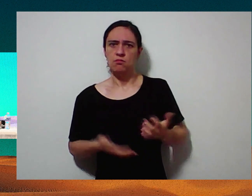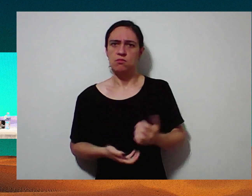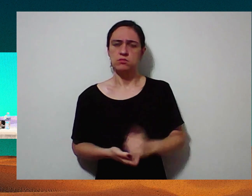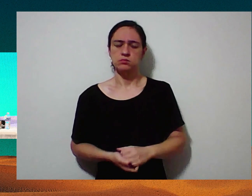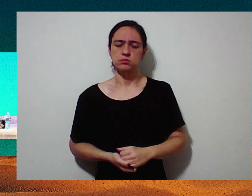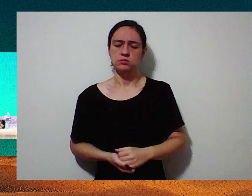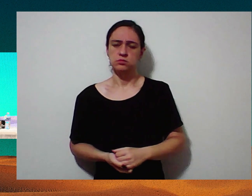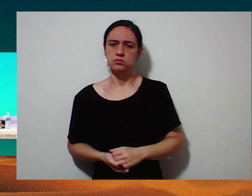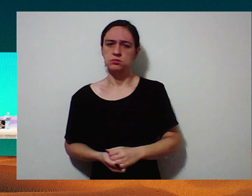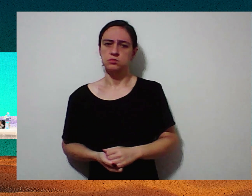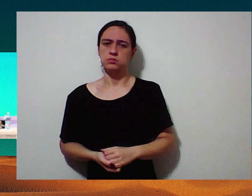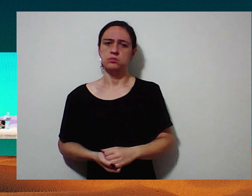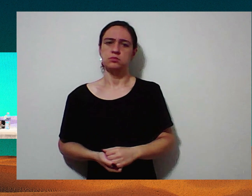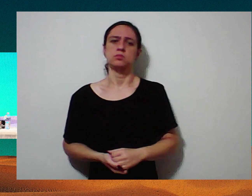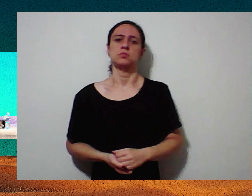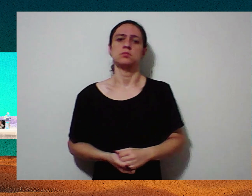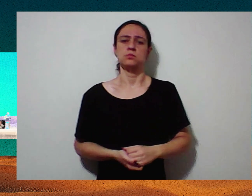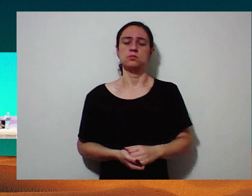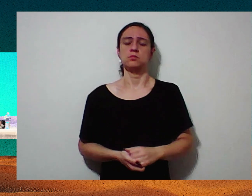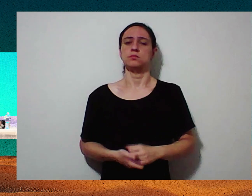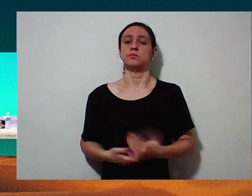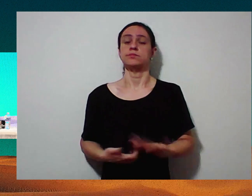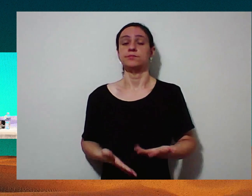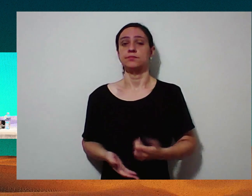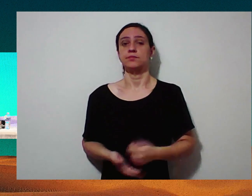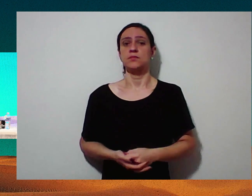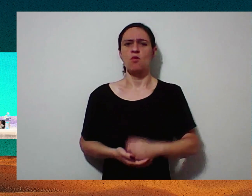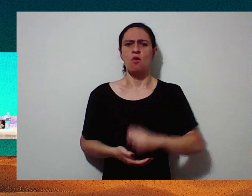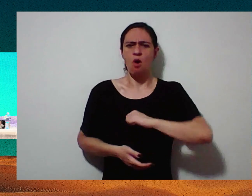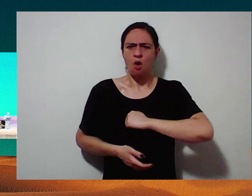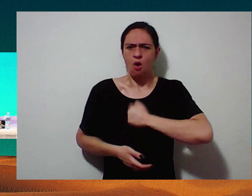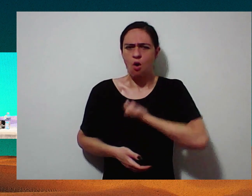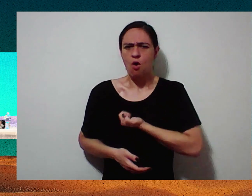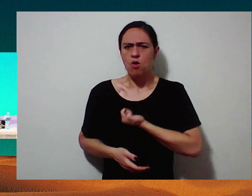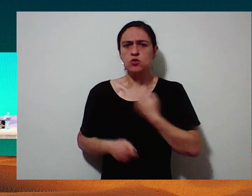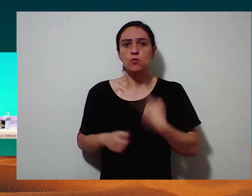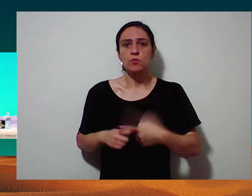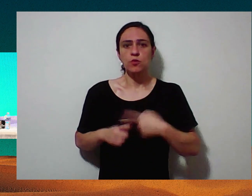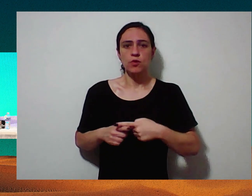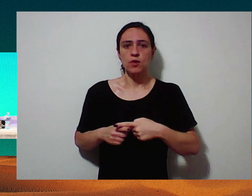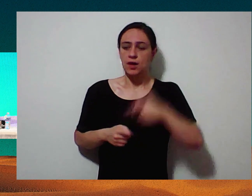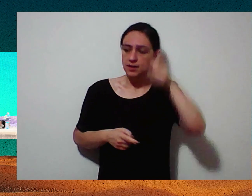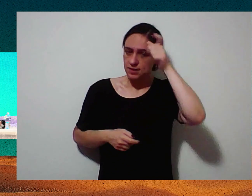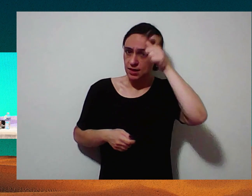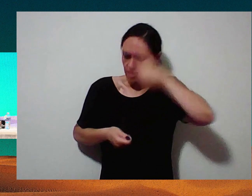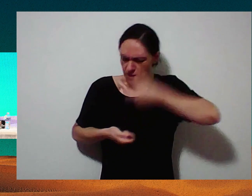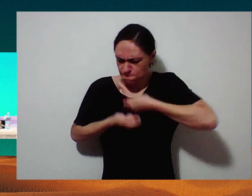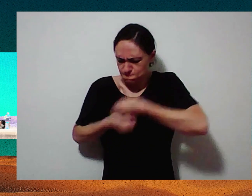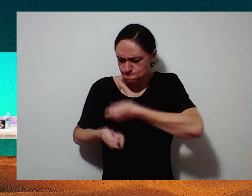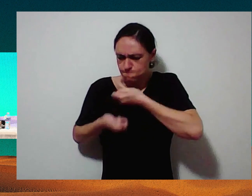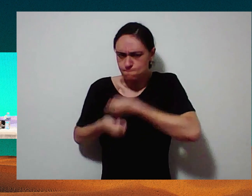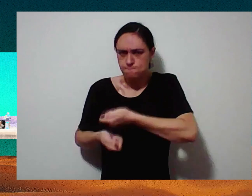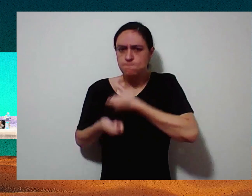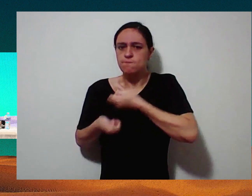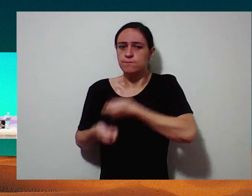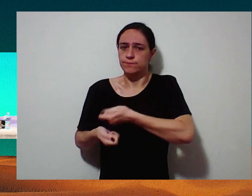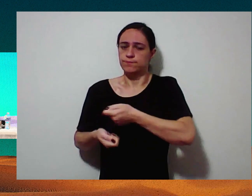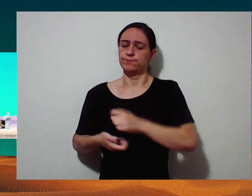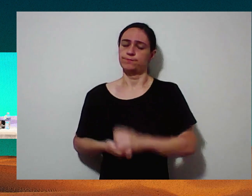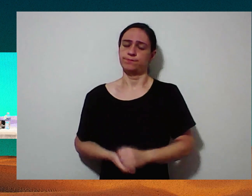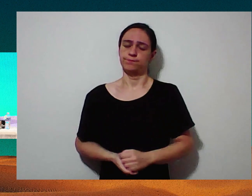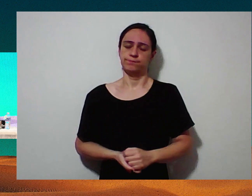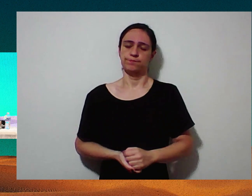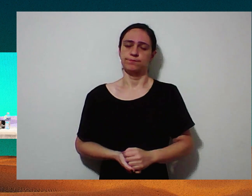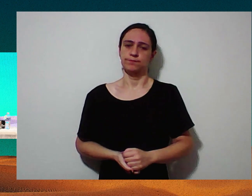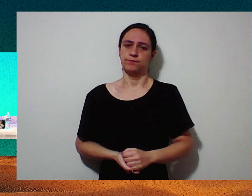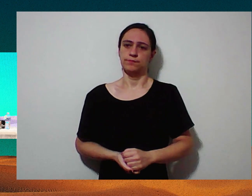esse ódio é provocado por Satanás. This anger is caused by Satan. Quanto mais nós vamos chegando no final dos